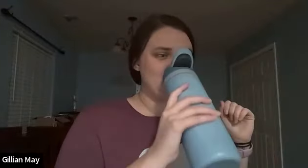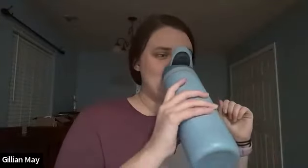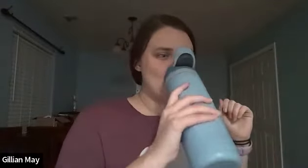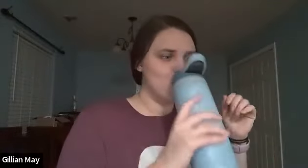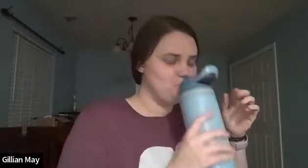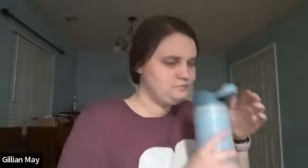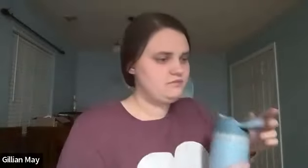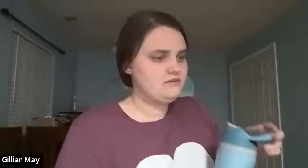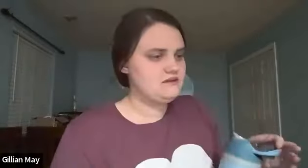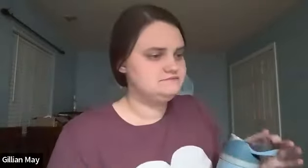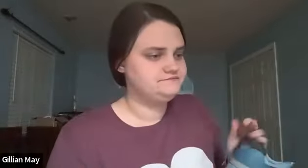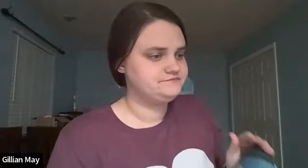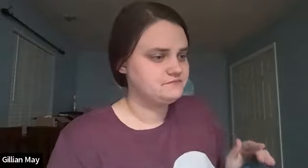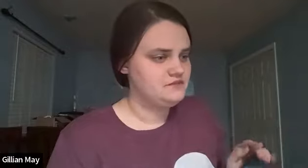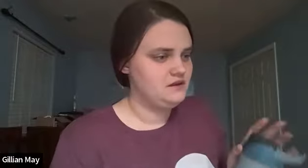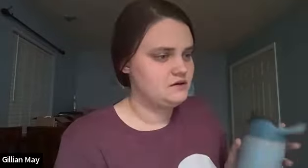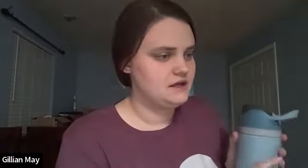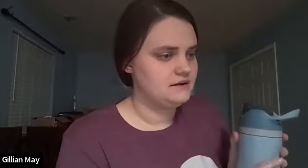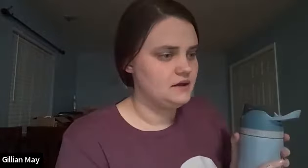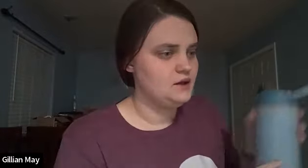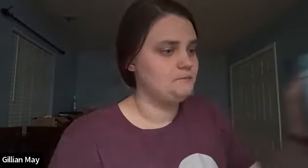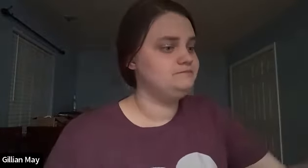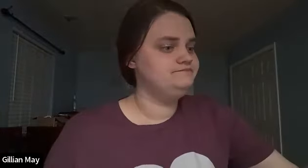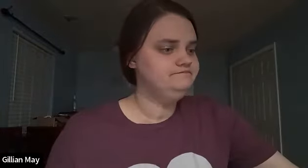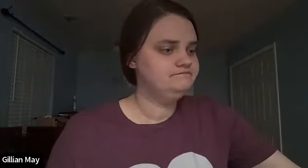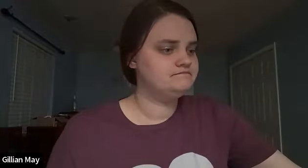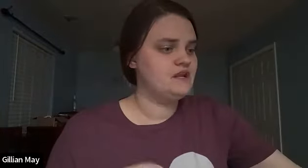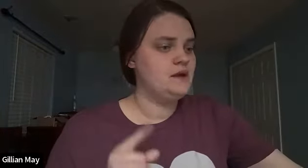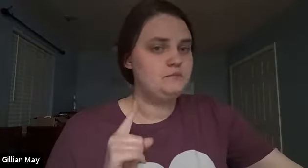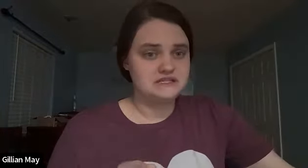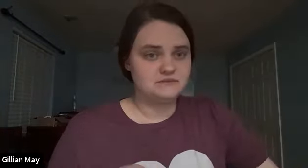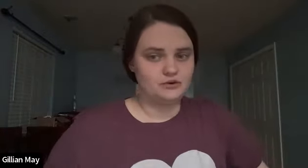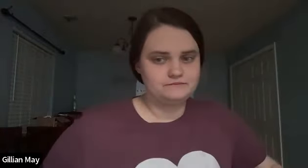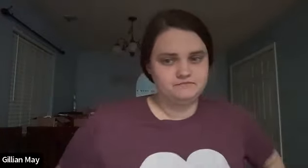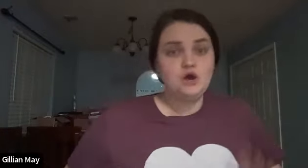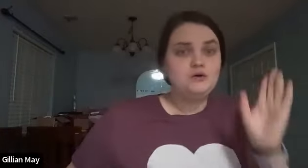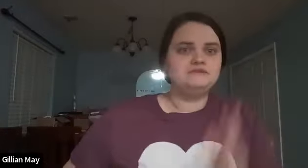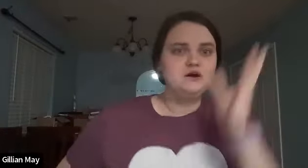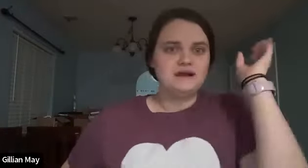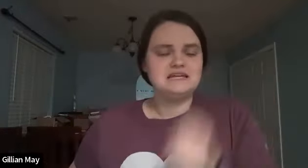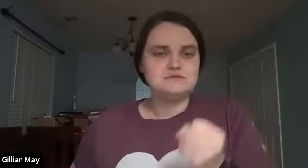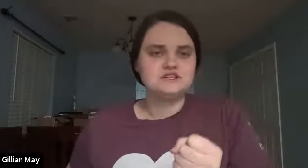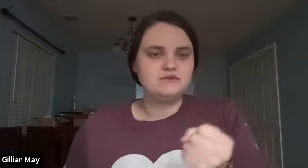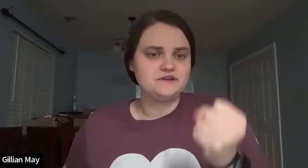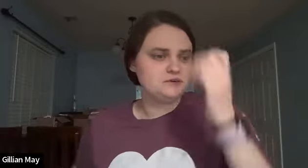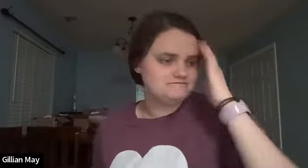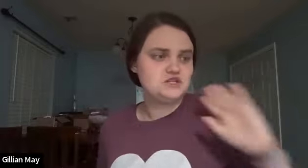All right. Oh, principal. No, I said I was going to review. Sorry.